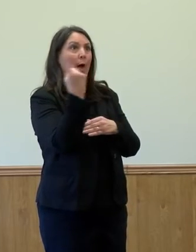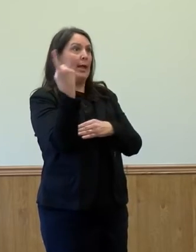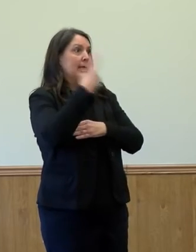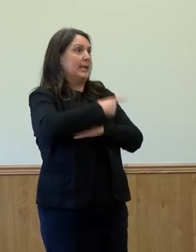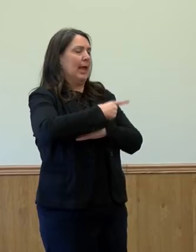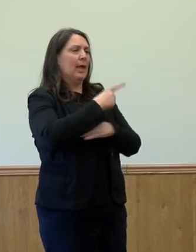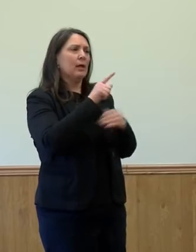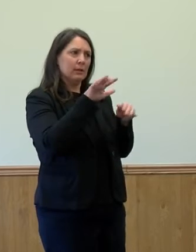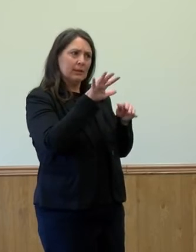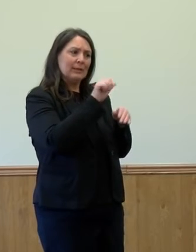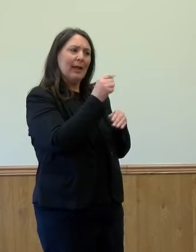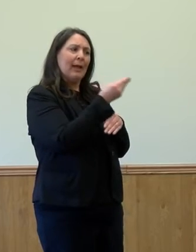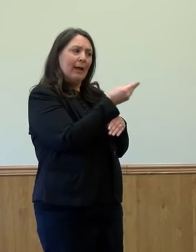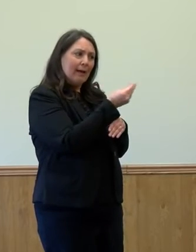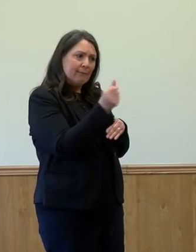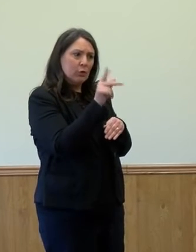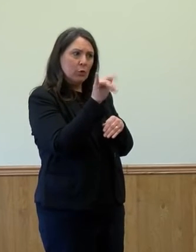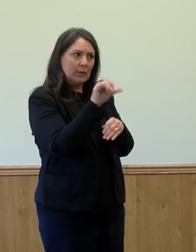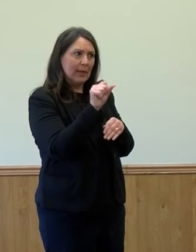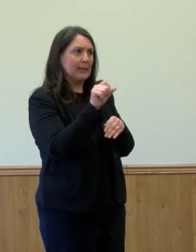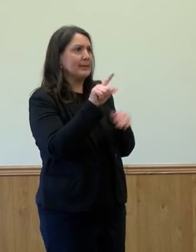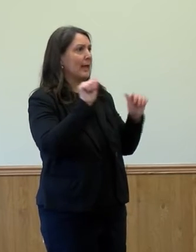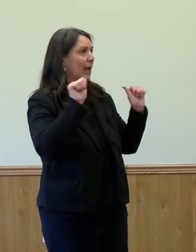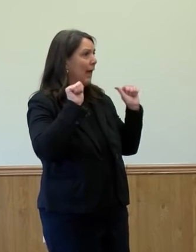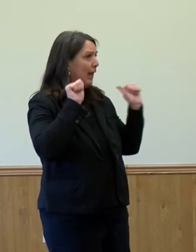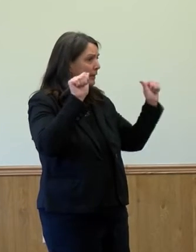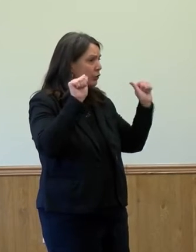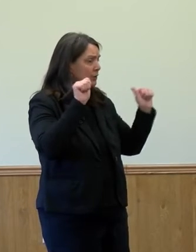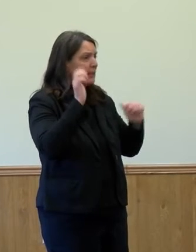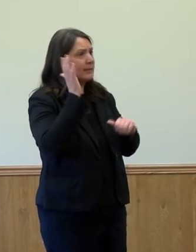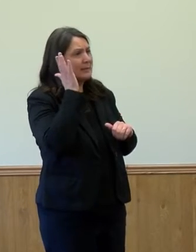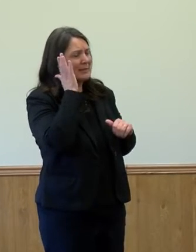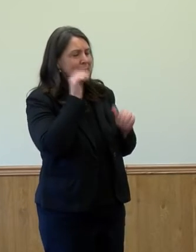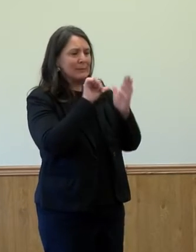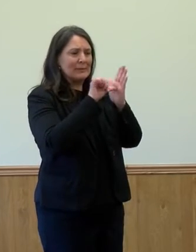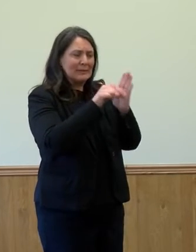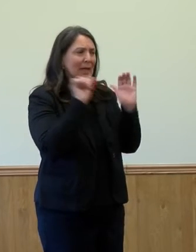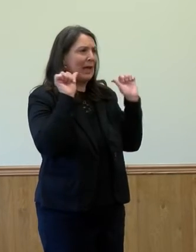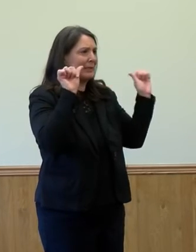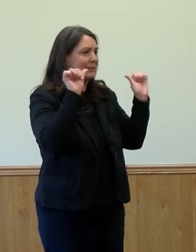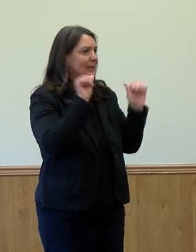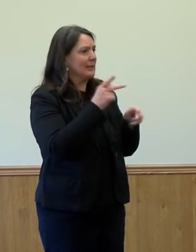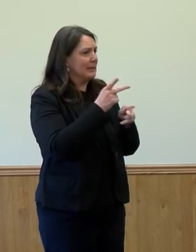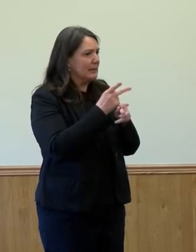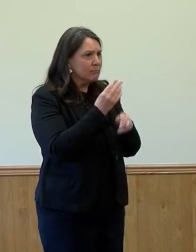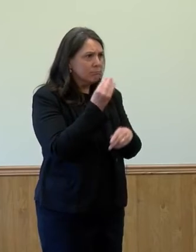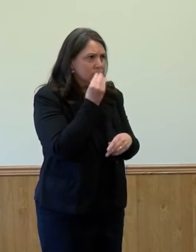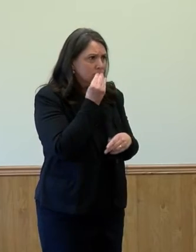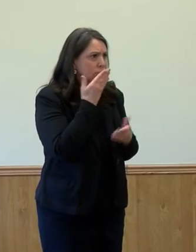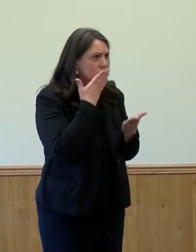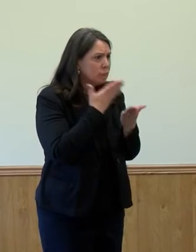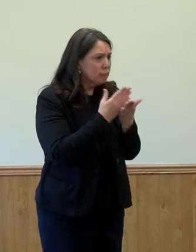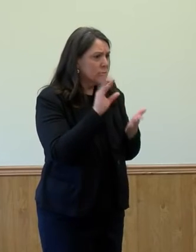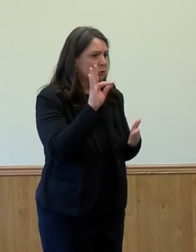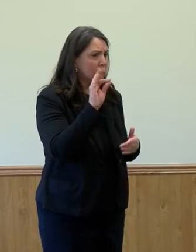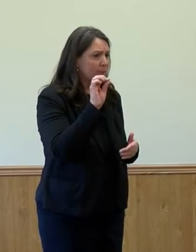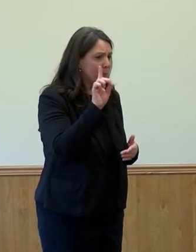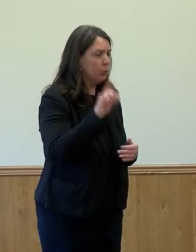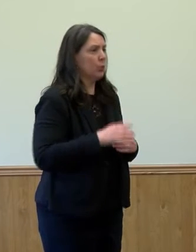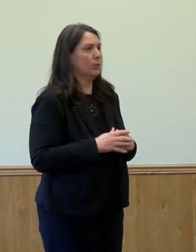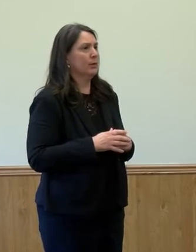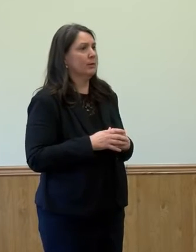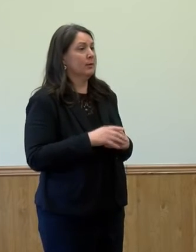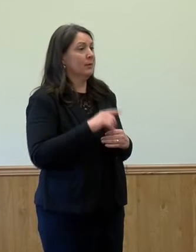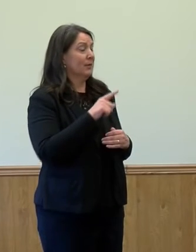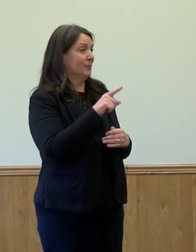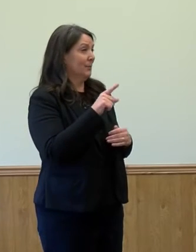sleep, exercise, I want to stress exercise, and healthy nutrition. Keeping these areas of wellness in check can be difficult, especially